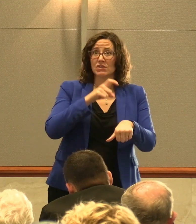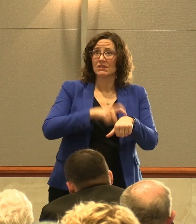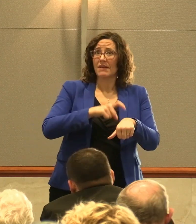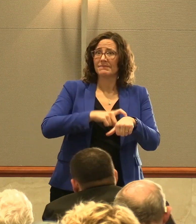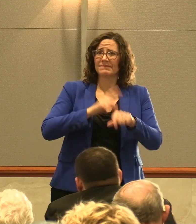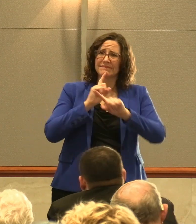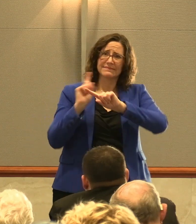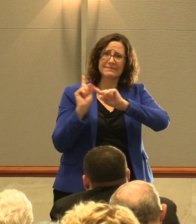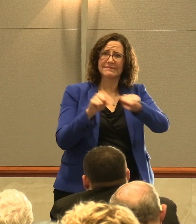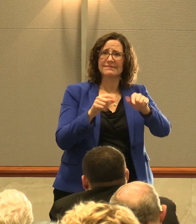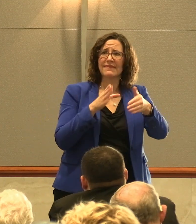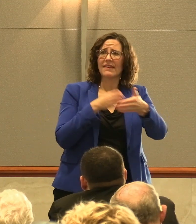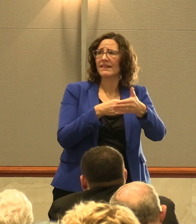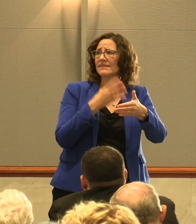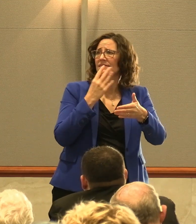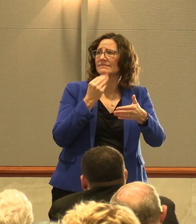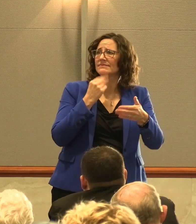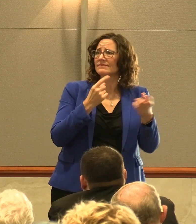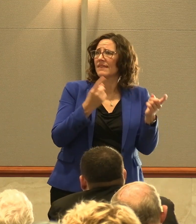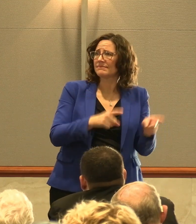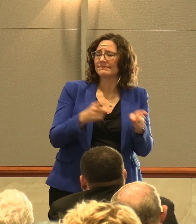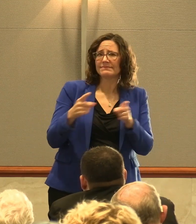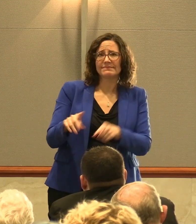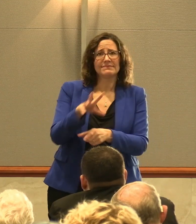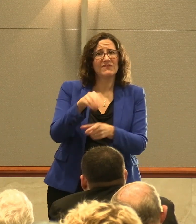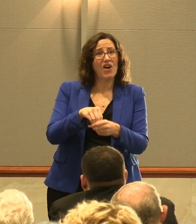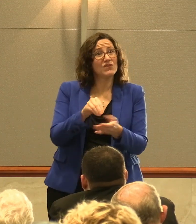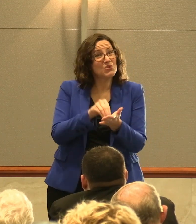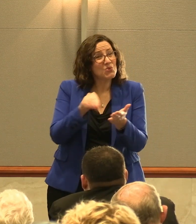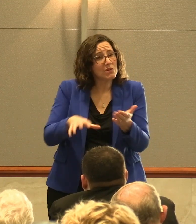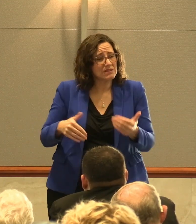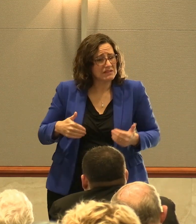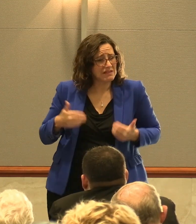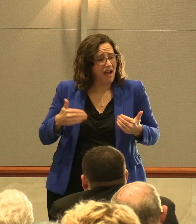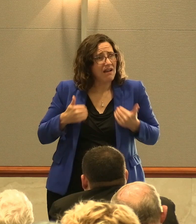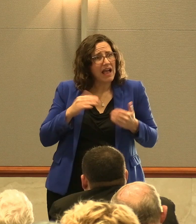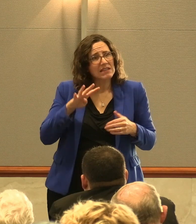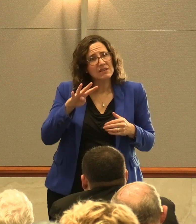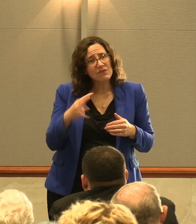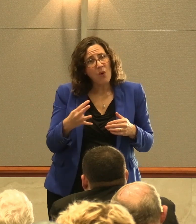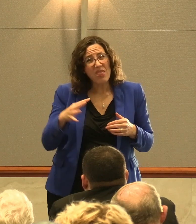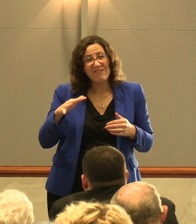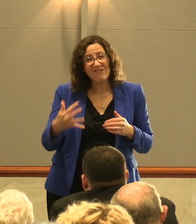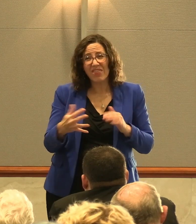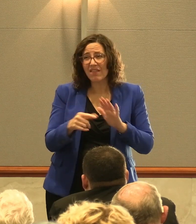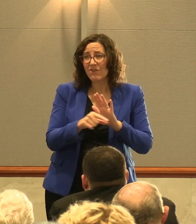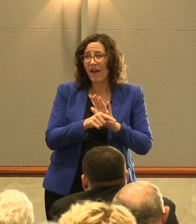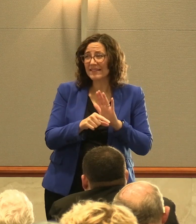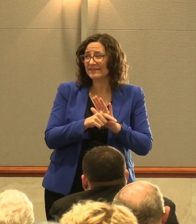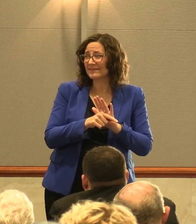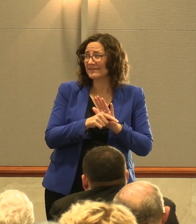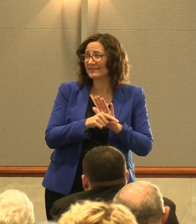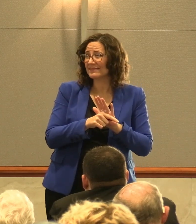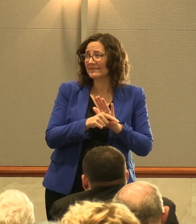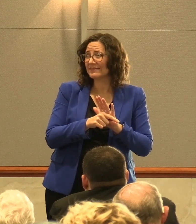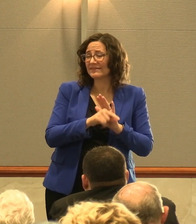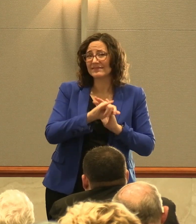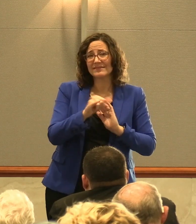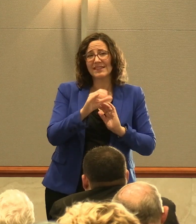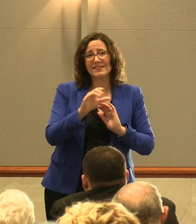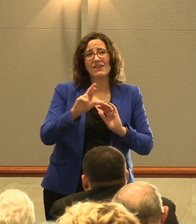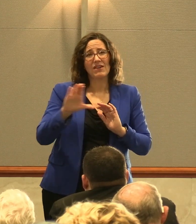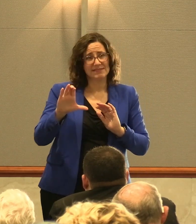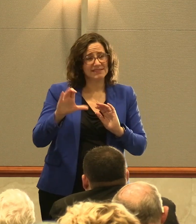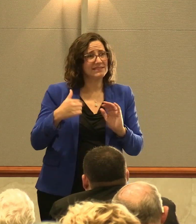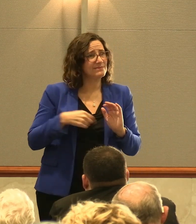responded to anti-Semitic incidents involving students as young as 4th and 5th grade, the JCRC